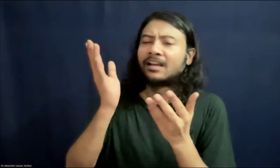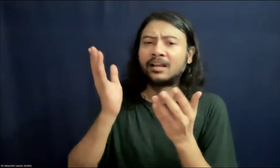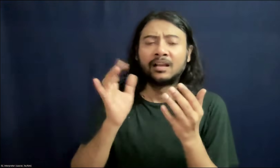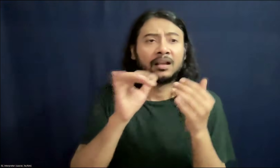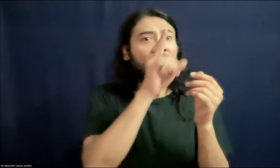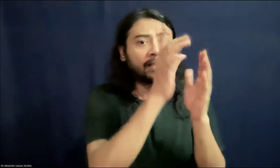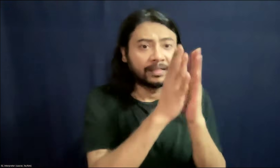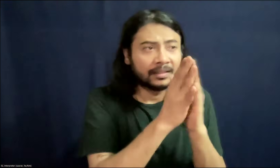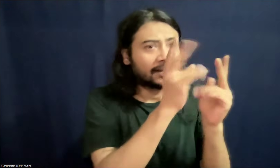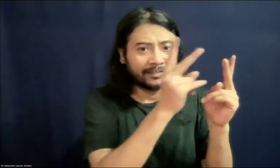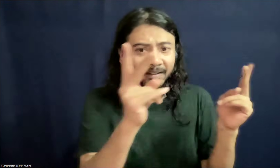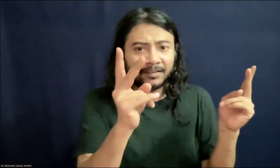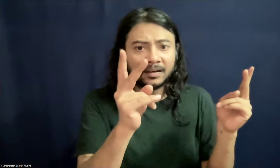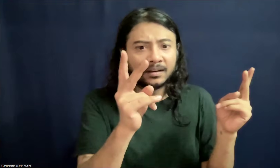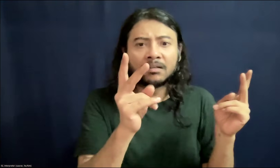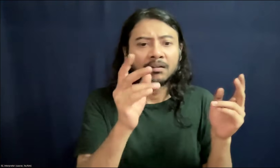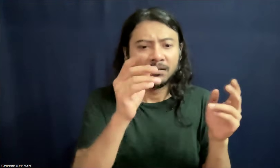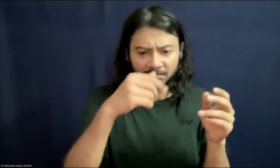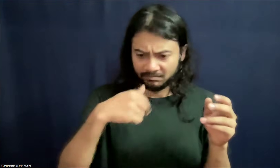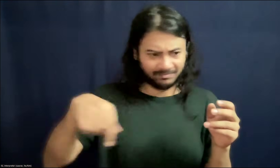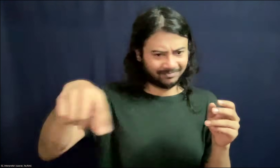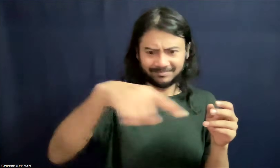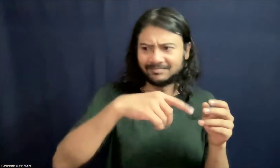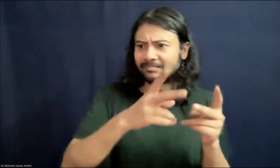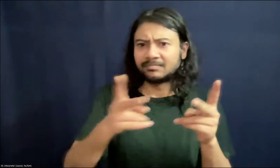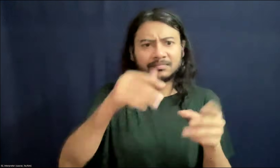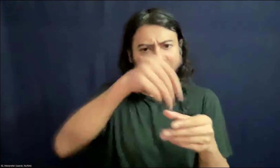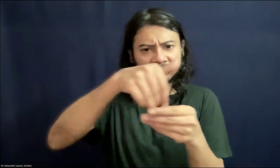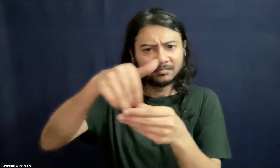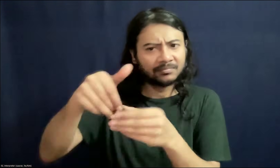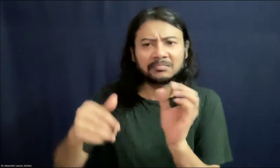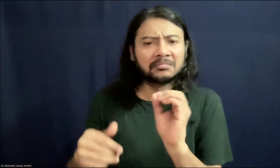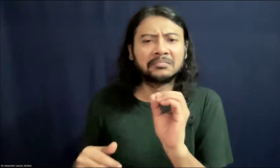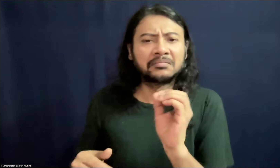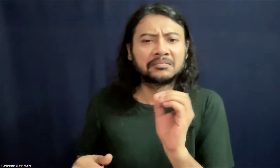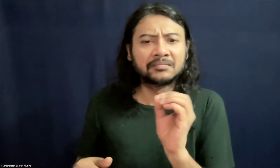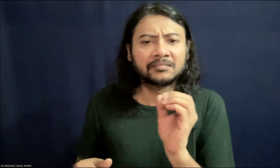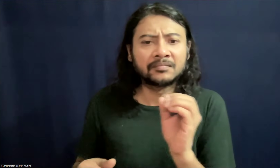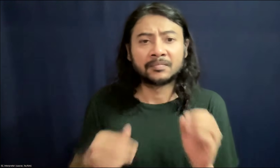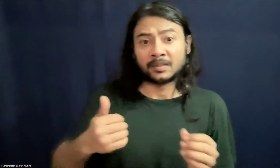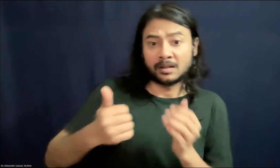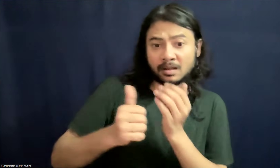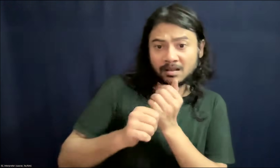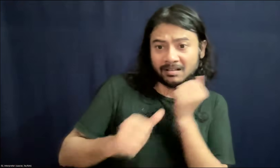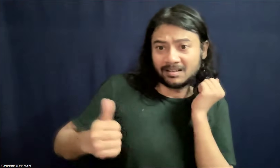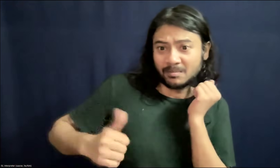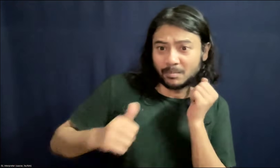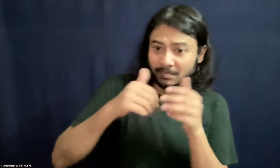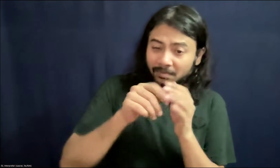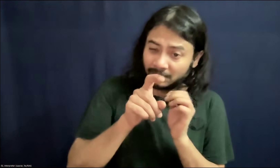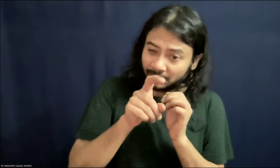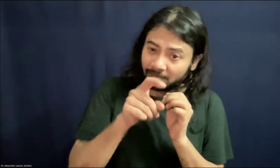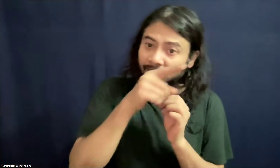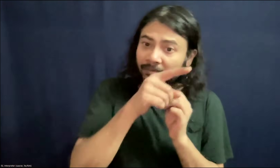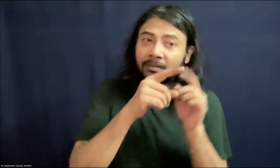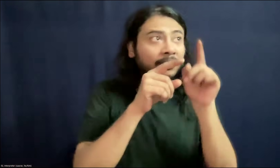is present. Okay? Have you heard of any Devi Devta being present in the stool, in the worm? He's present